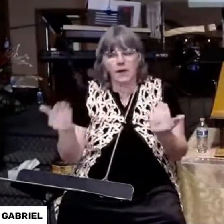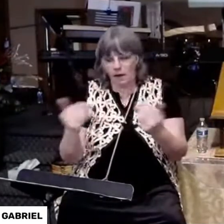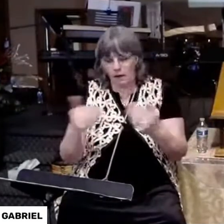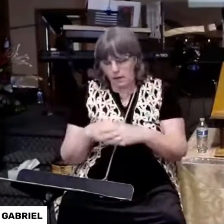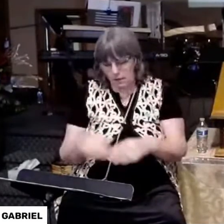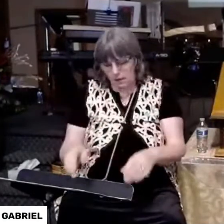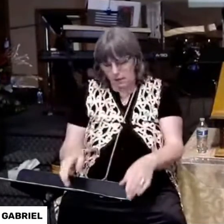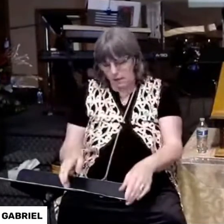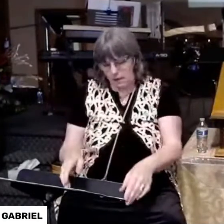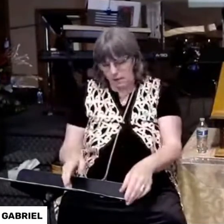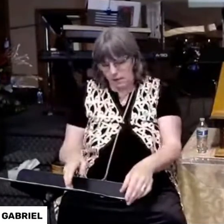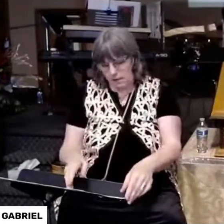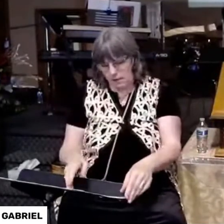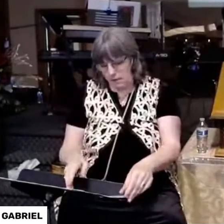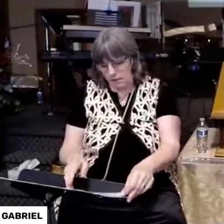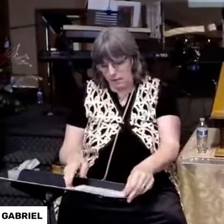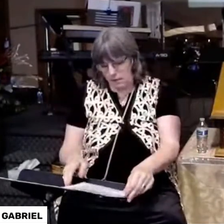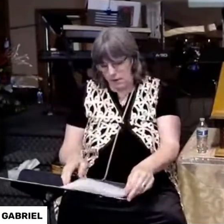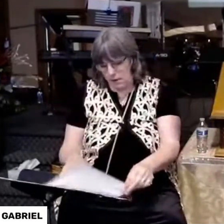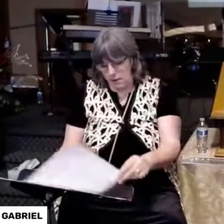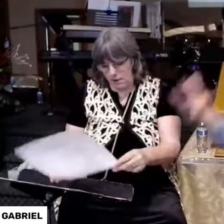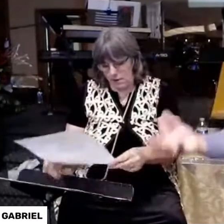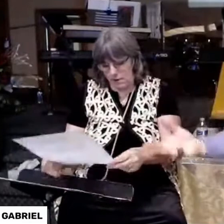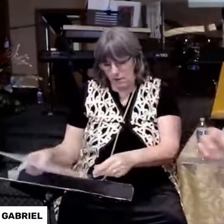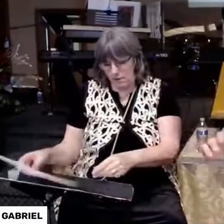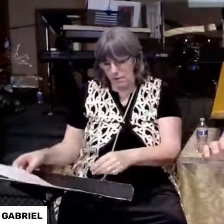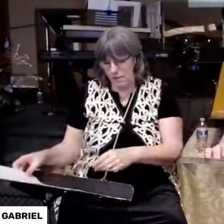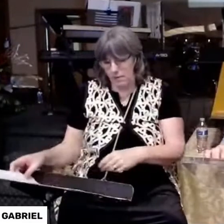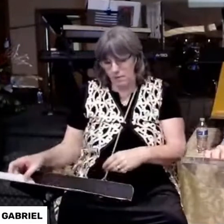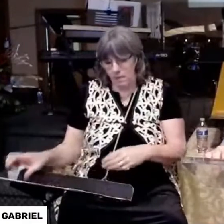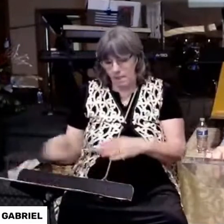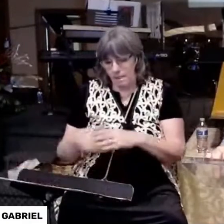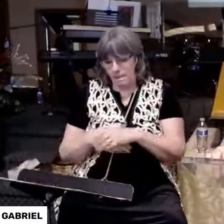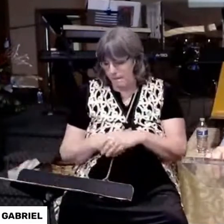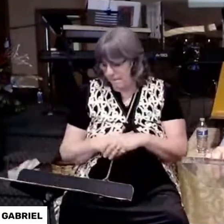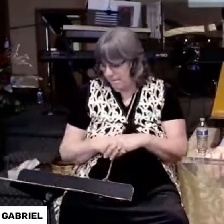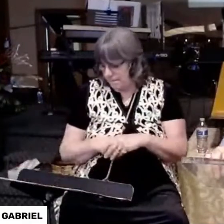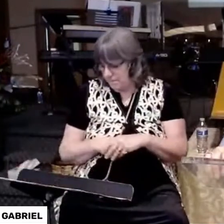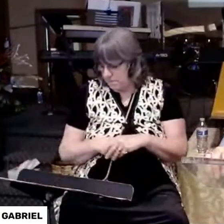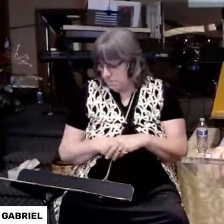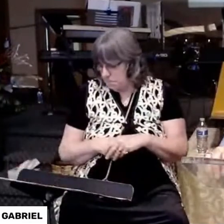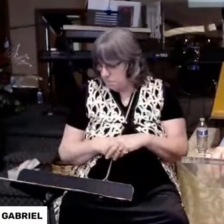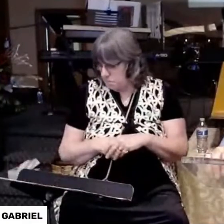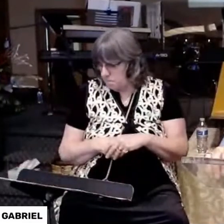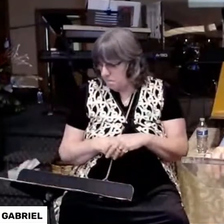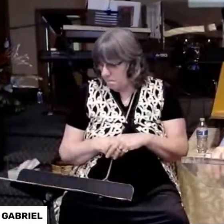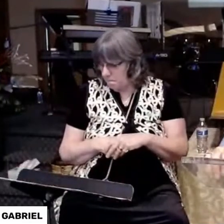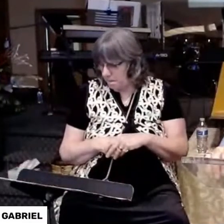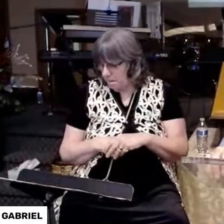Today, it would address the issues of our day in the language of our day.